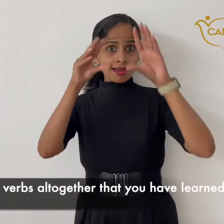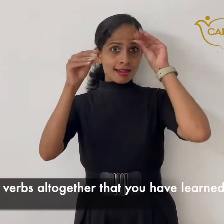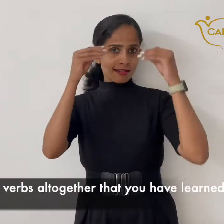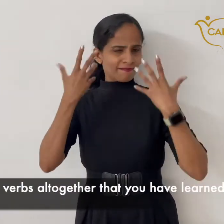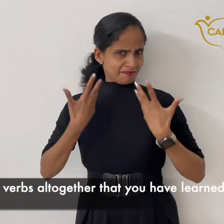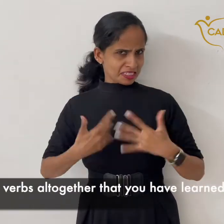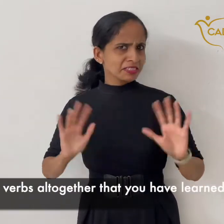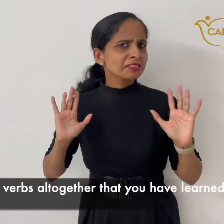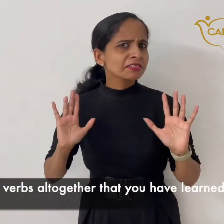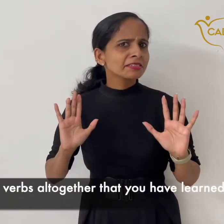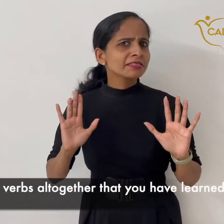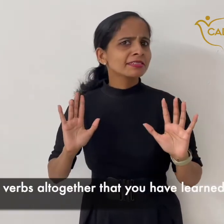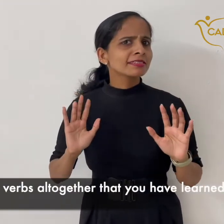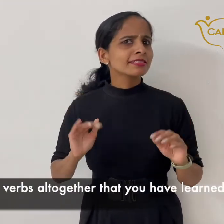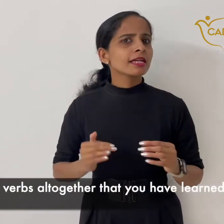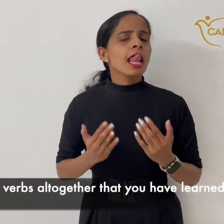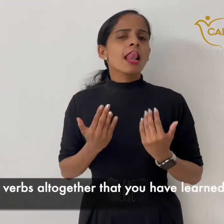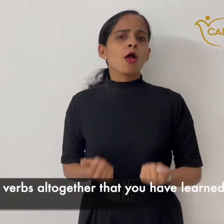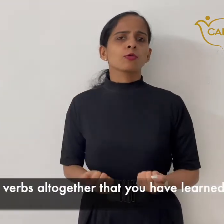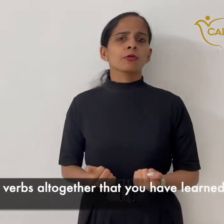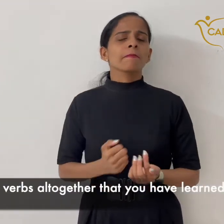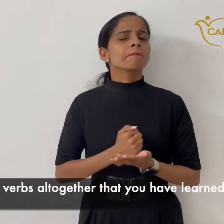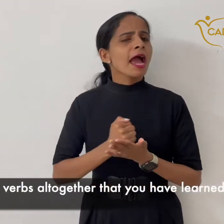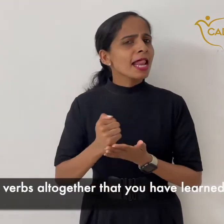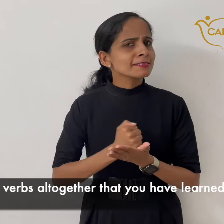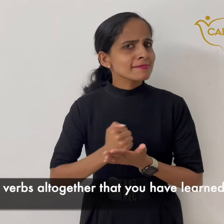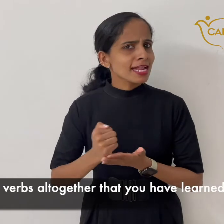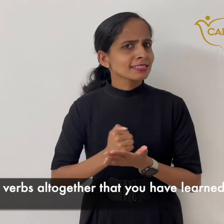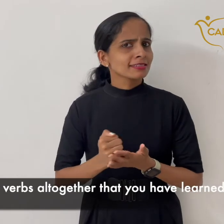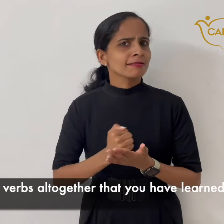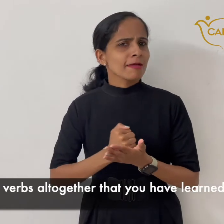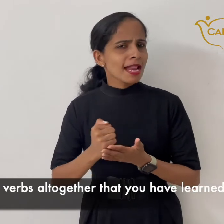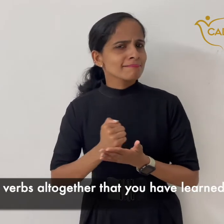there's many verbs altogether that you have learned